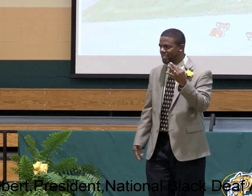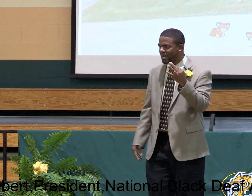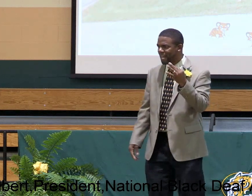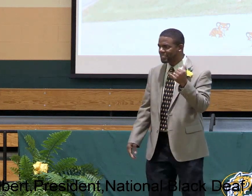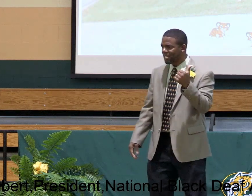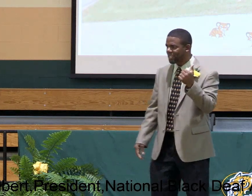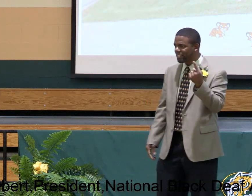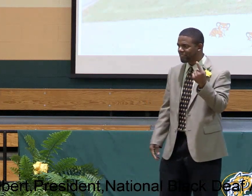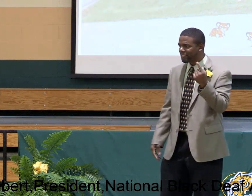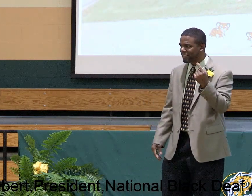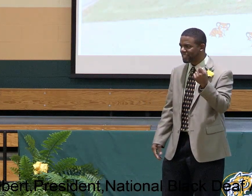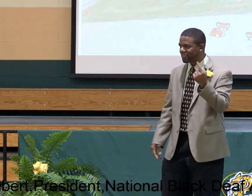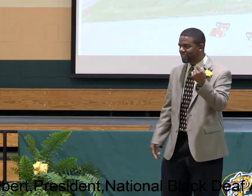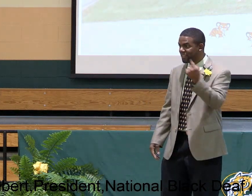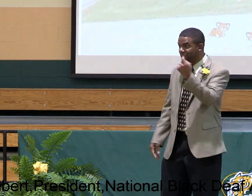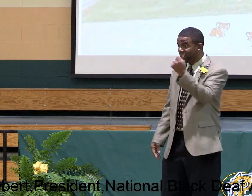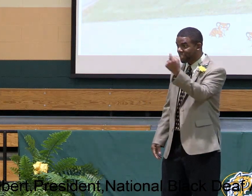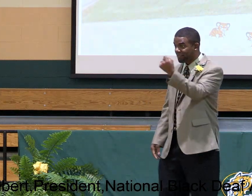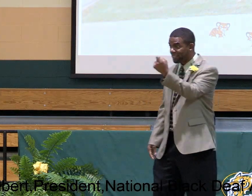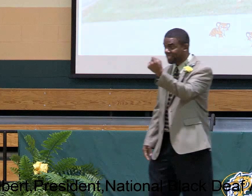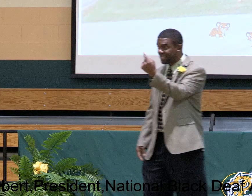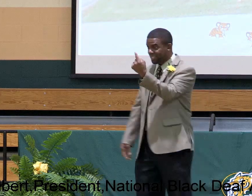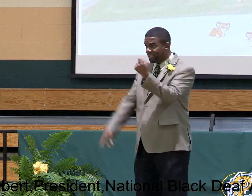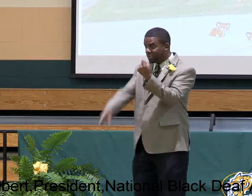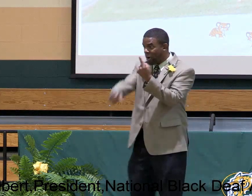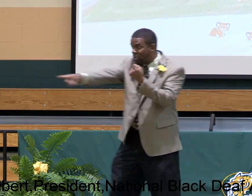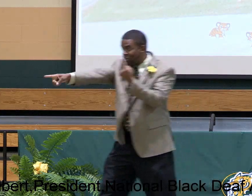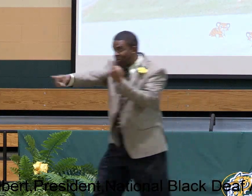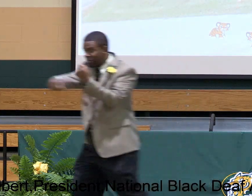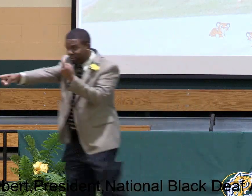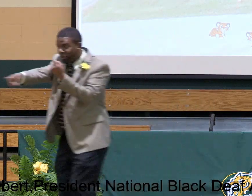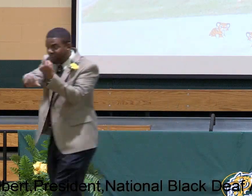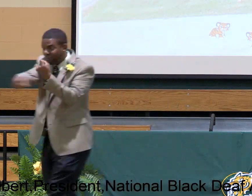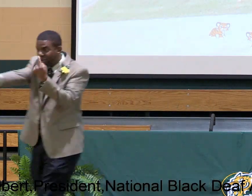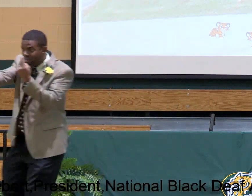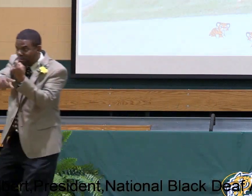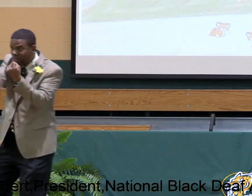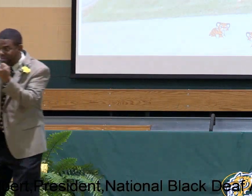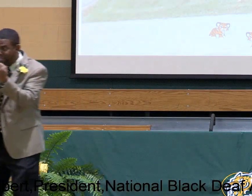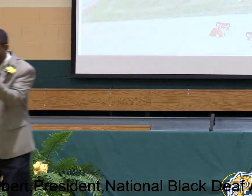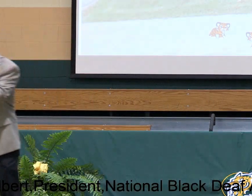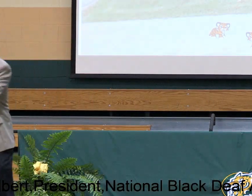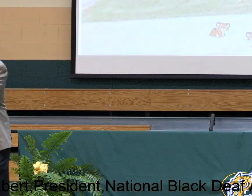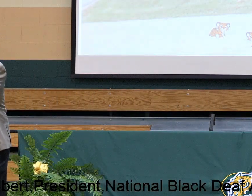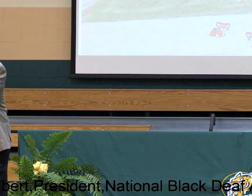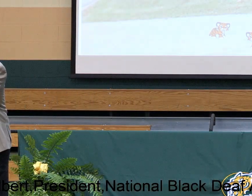5, 6, 7, 8, 9, 10. 11, right? 11. There are 11 of you, correct?